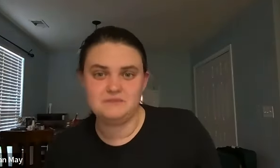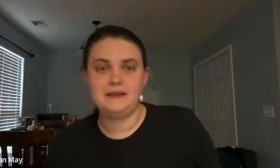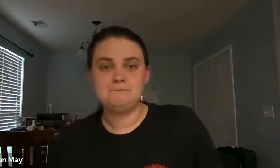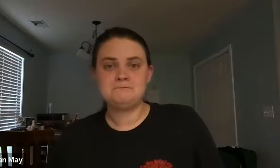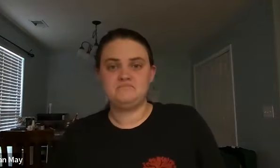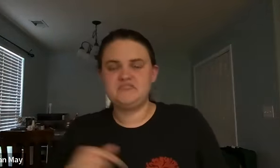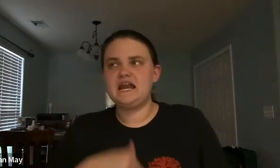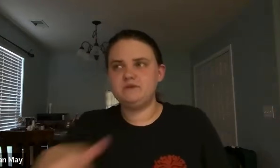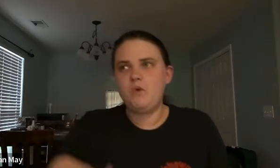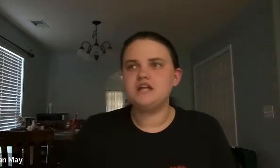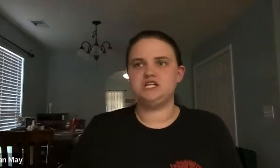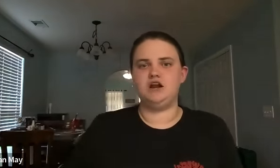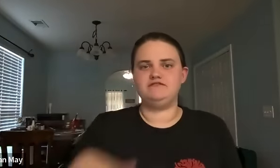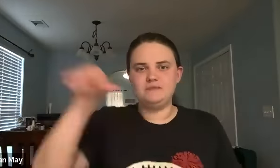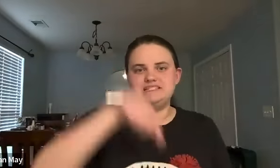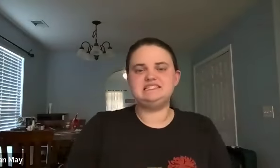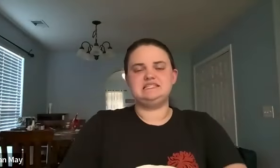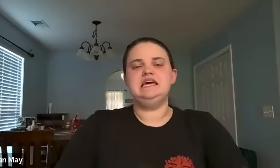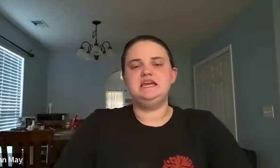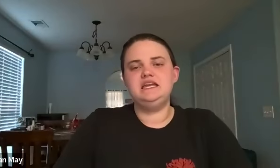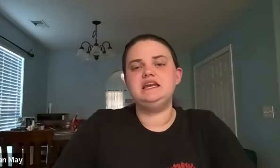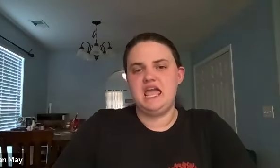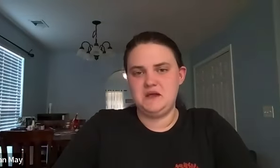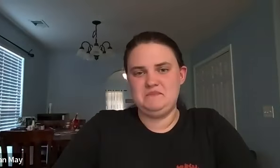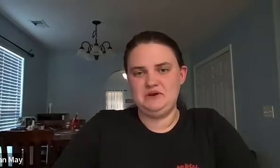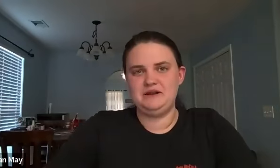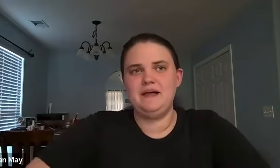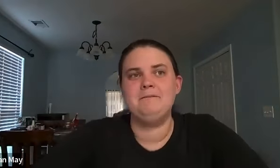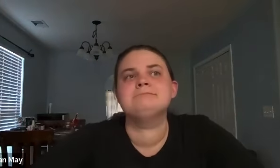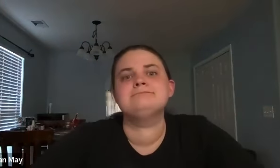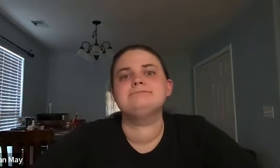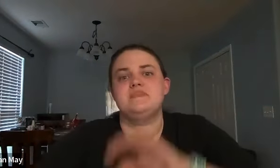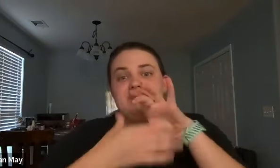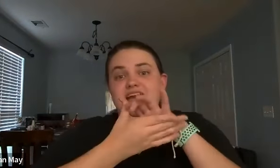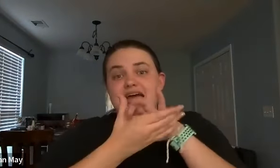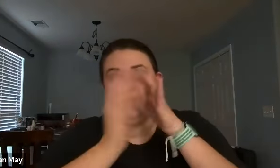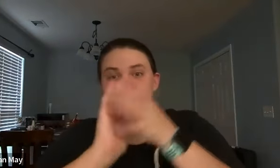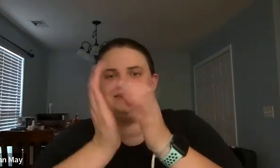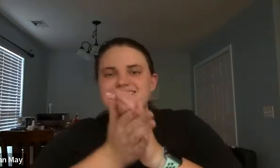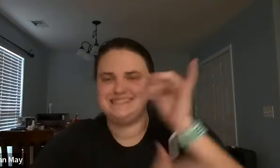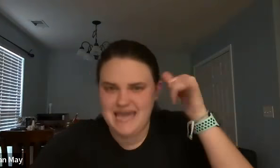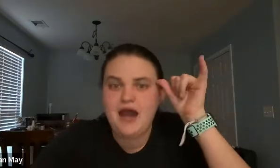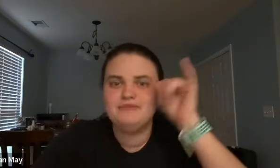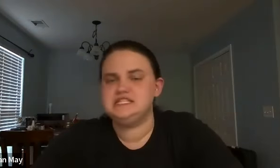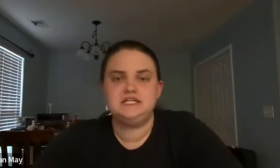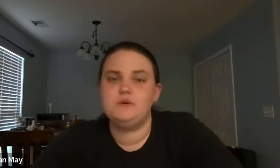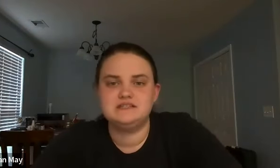like, but then I'd be watching her from a distance eating a hamburger. And I'm like, that hamburger is cow. And she's like, no, it's not.